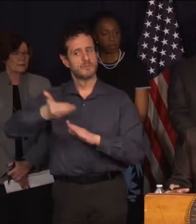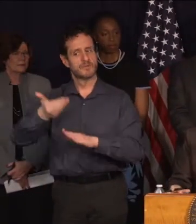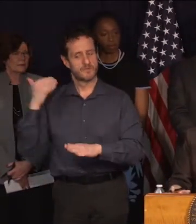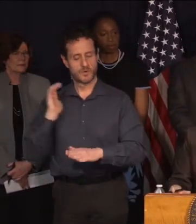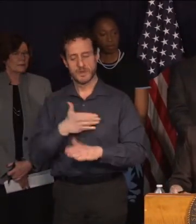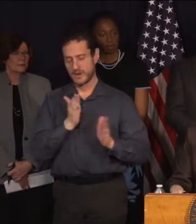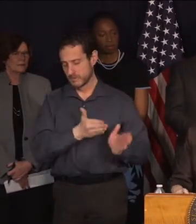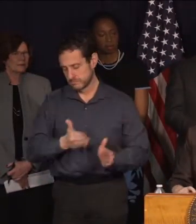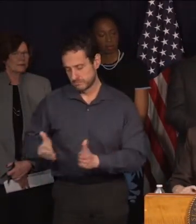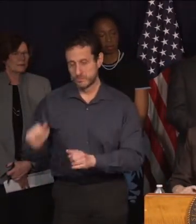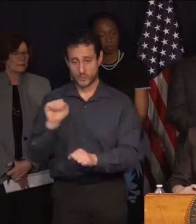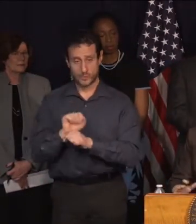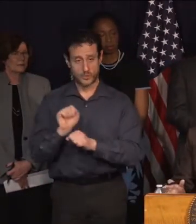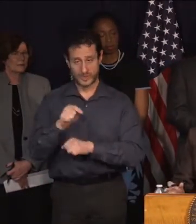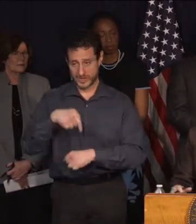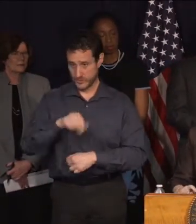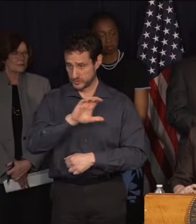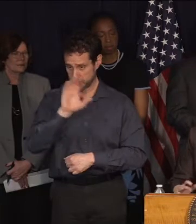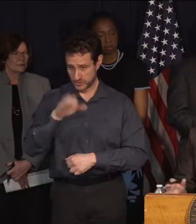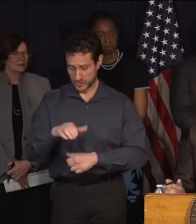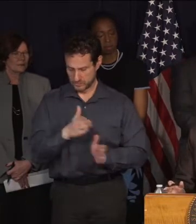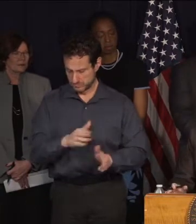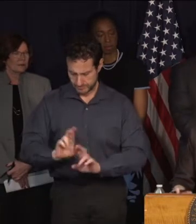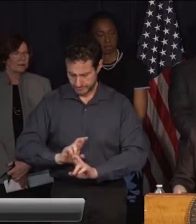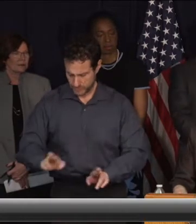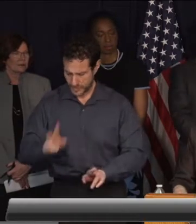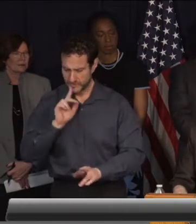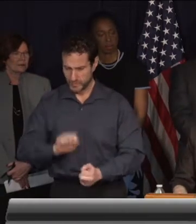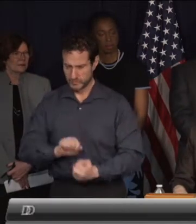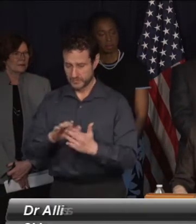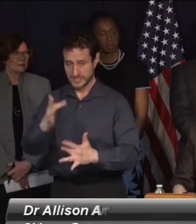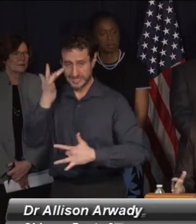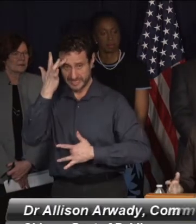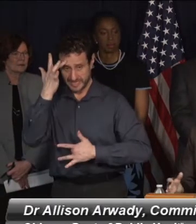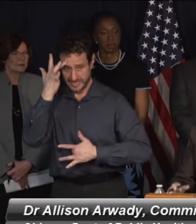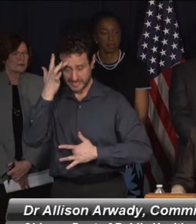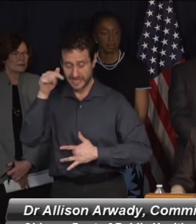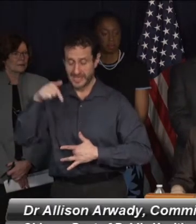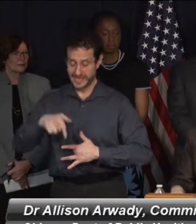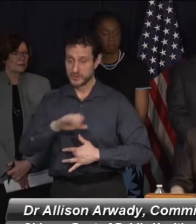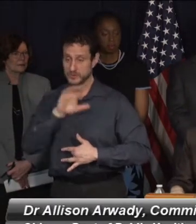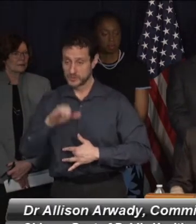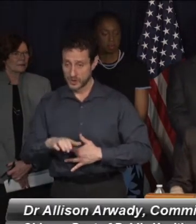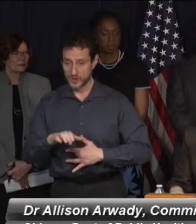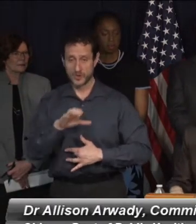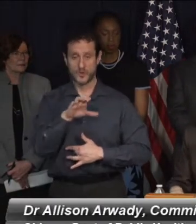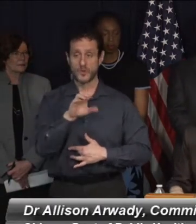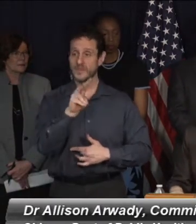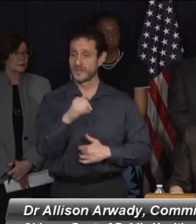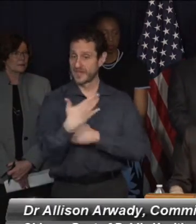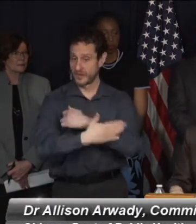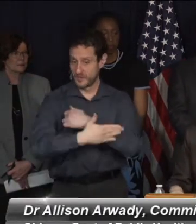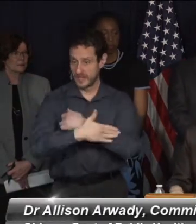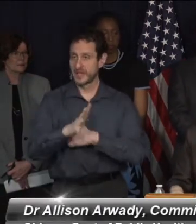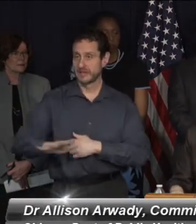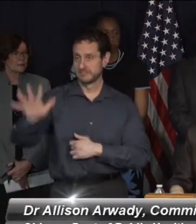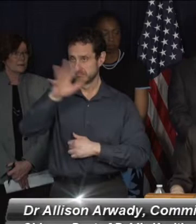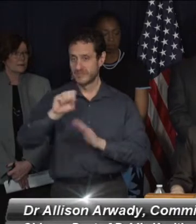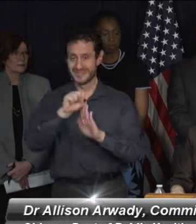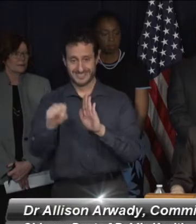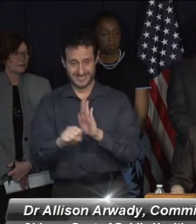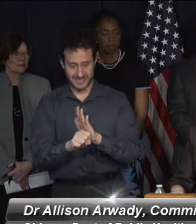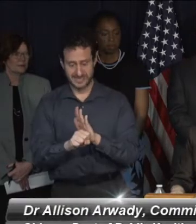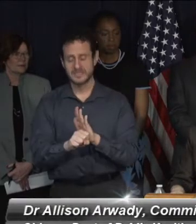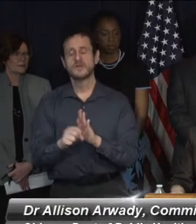work here in Chicago, across the county, across the state, and certainly this is another piece of looking ahead